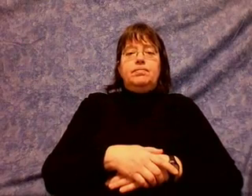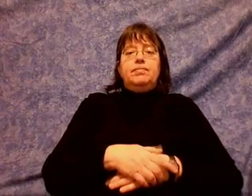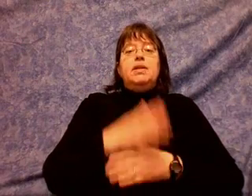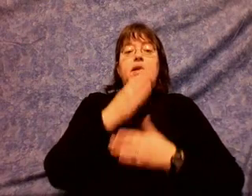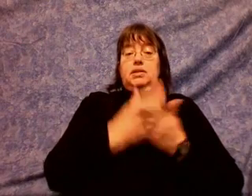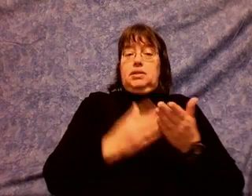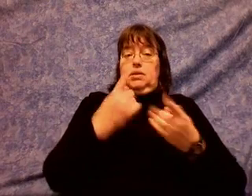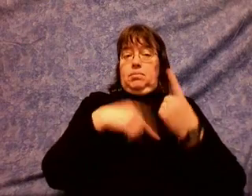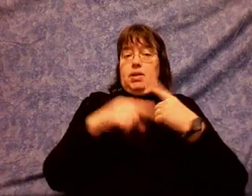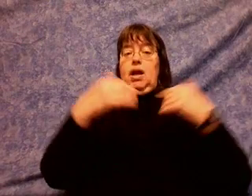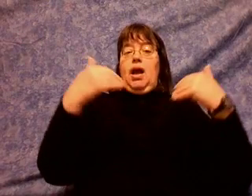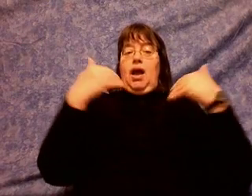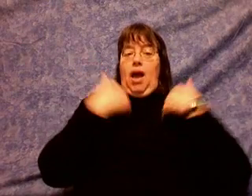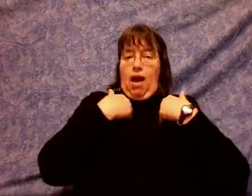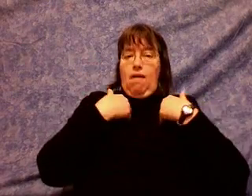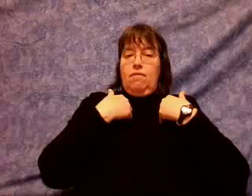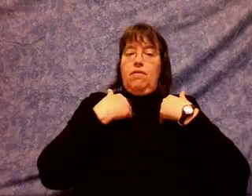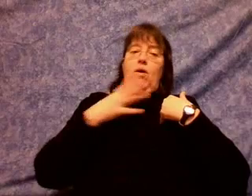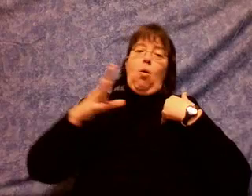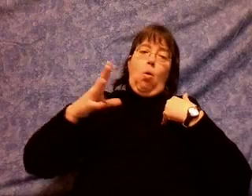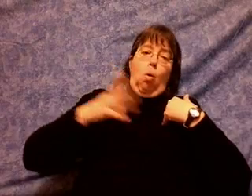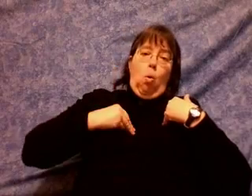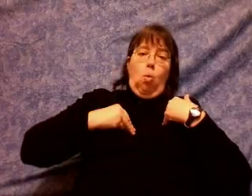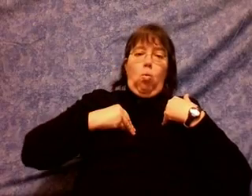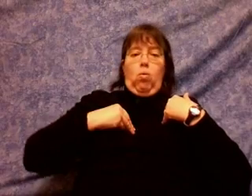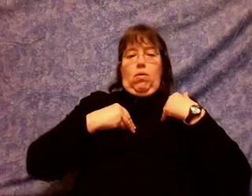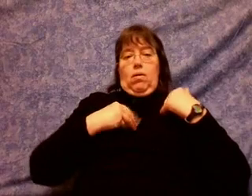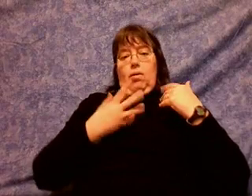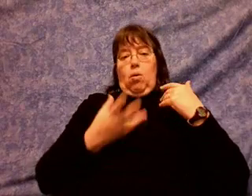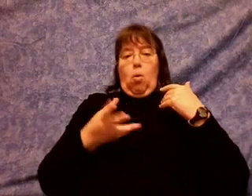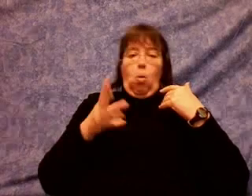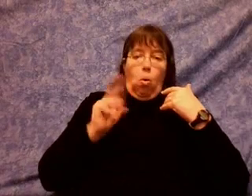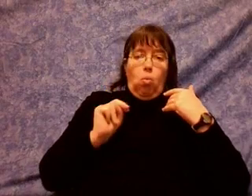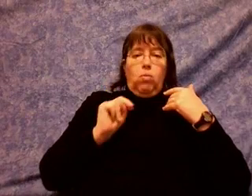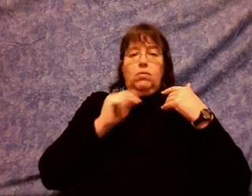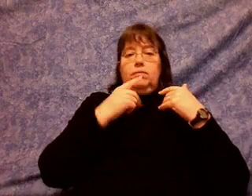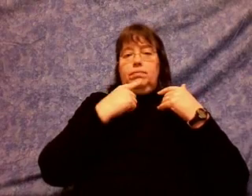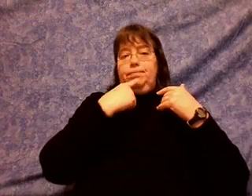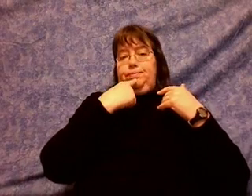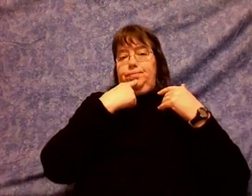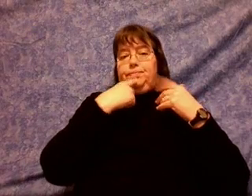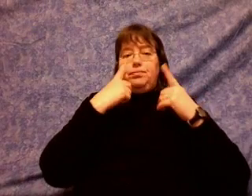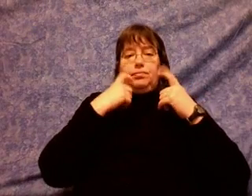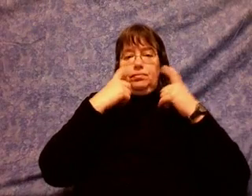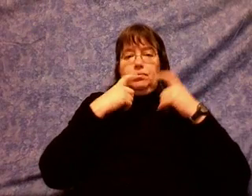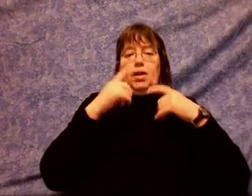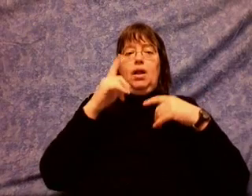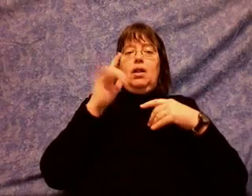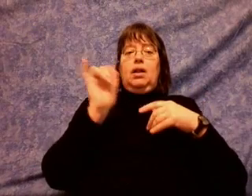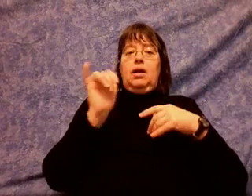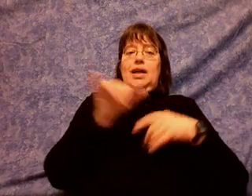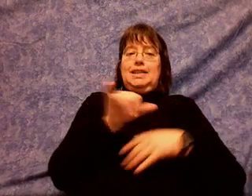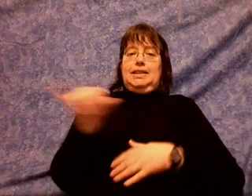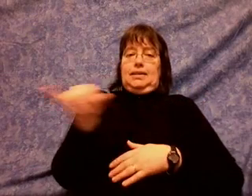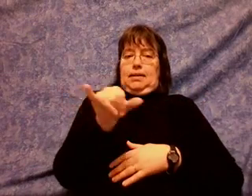show you, so that you would be able to recognize them. But basically signs have their own lower facial